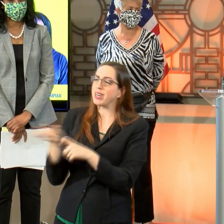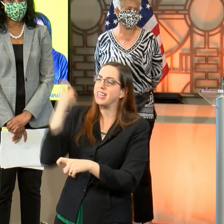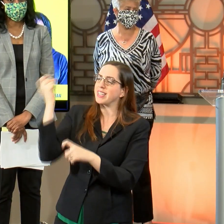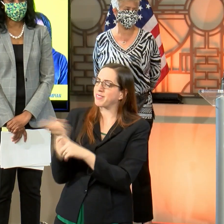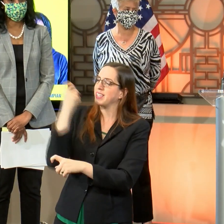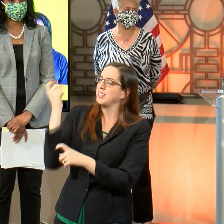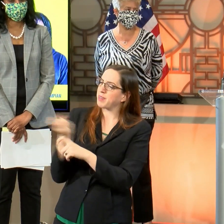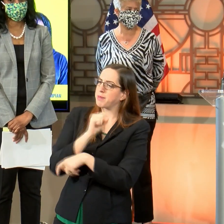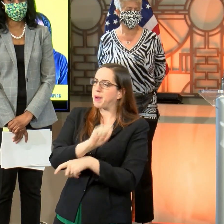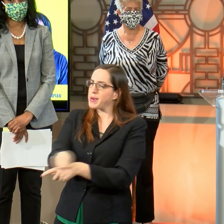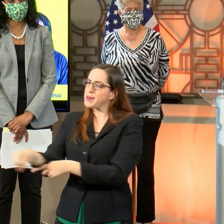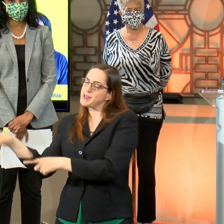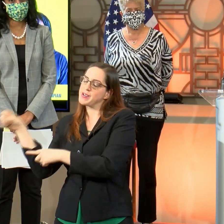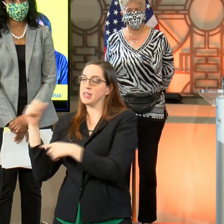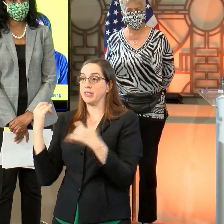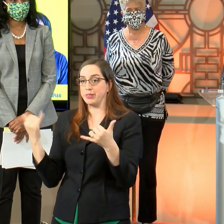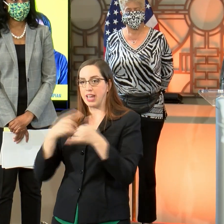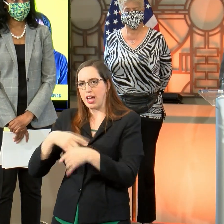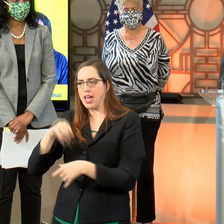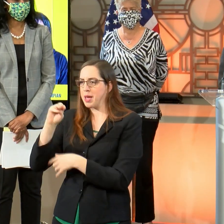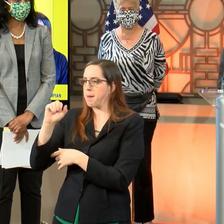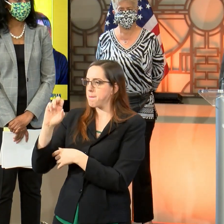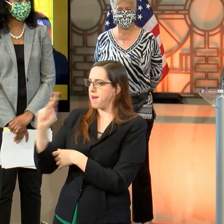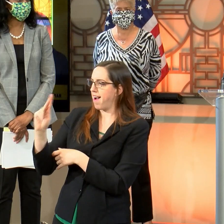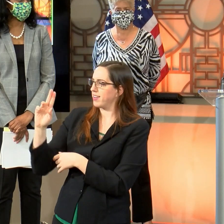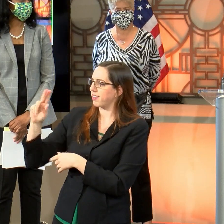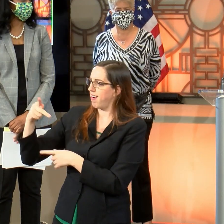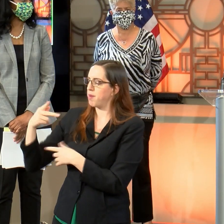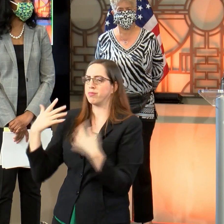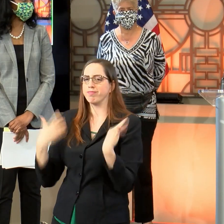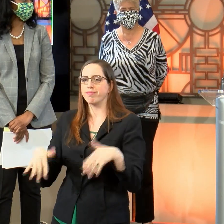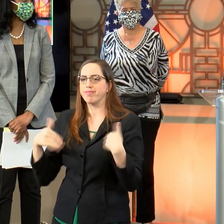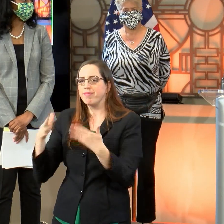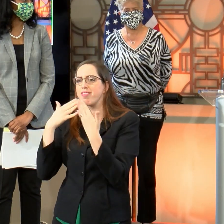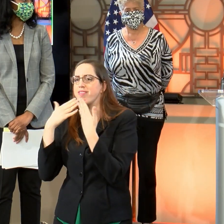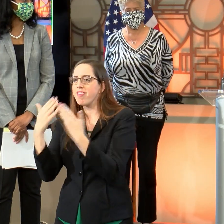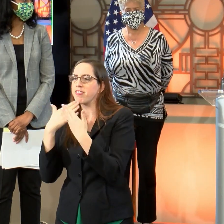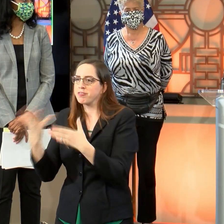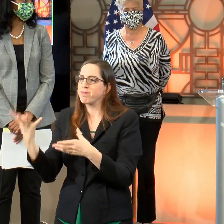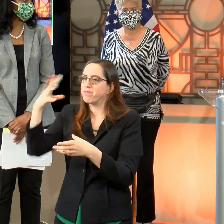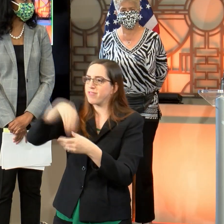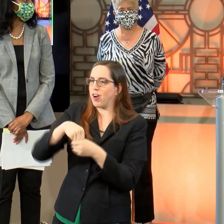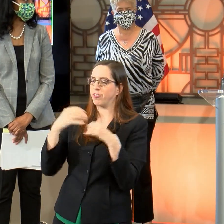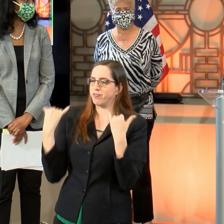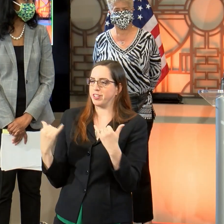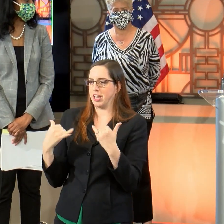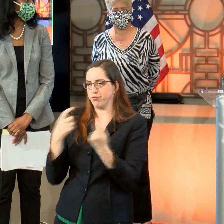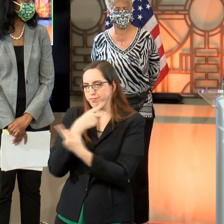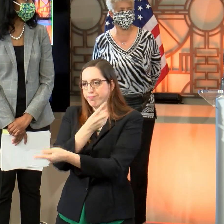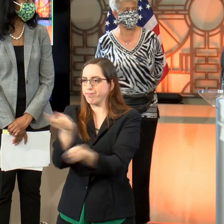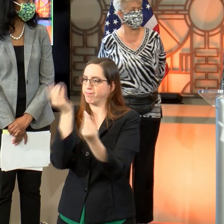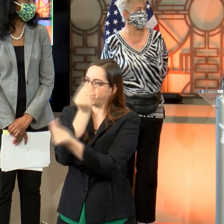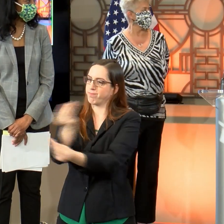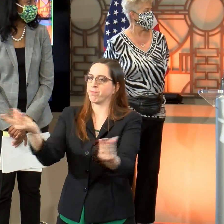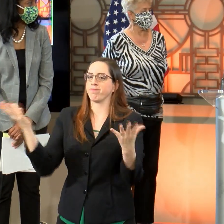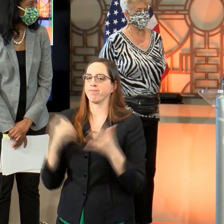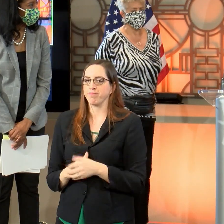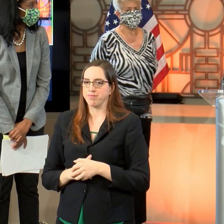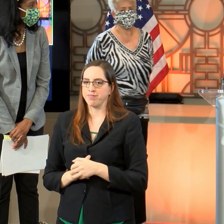But today, you have masked up, and I want to thank you for that and for joining us today to make the announcement.